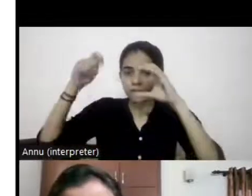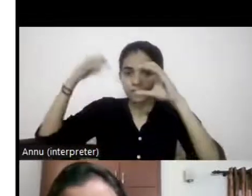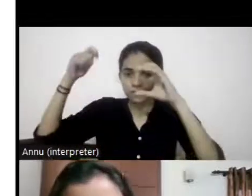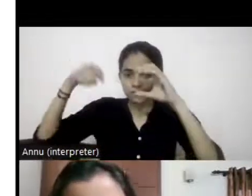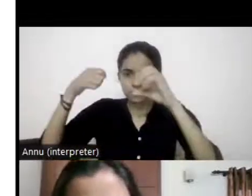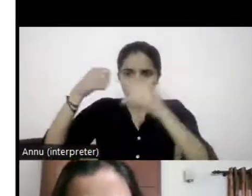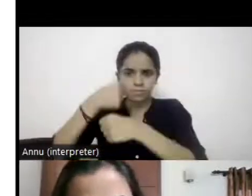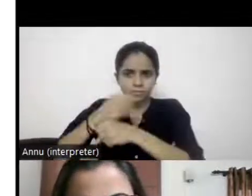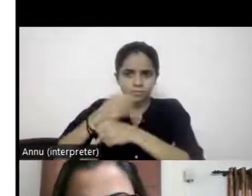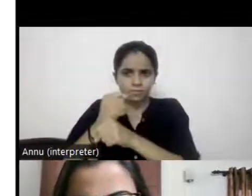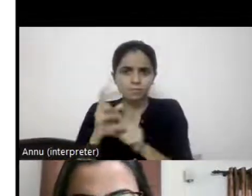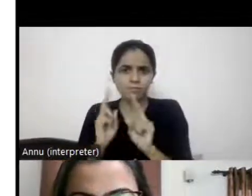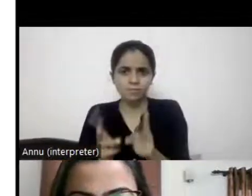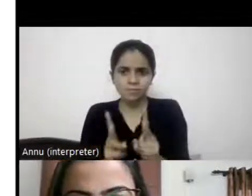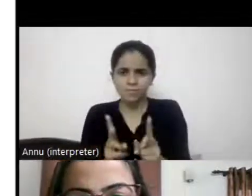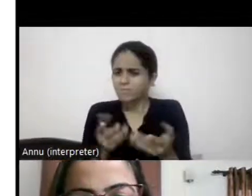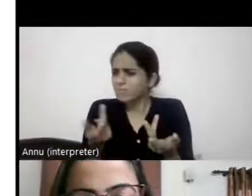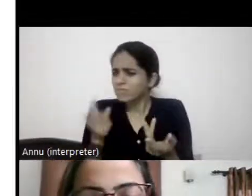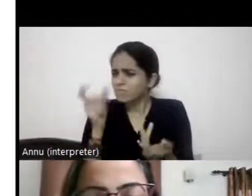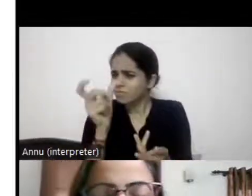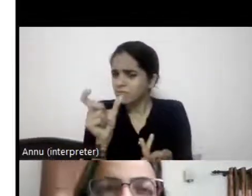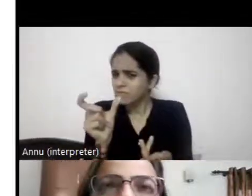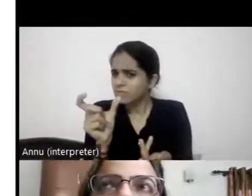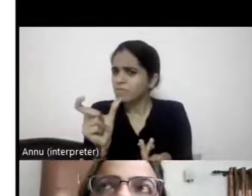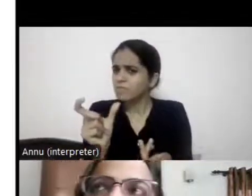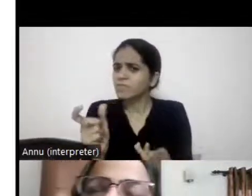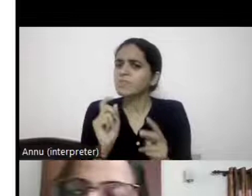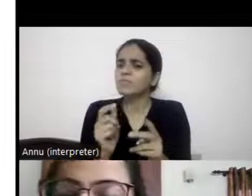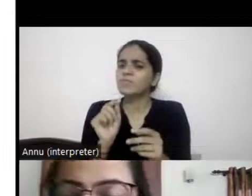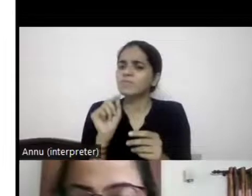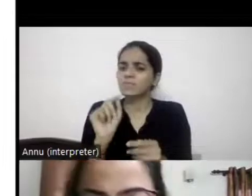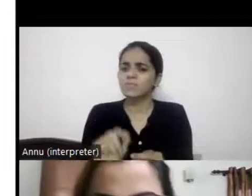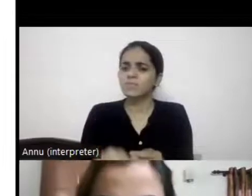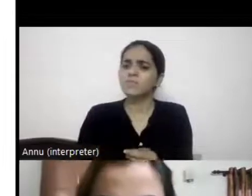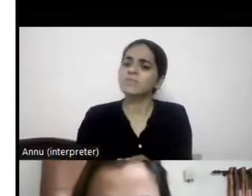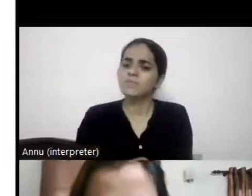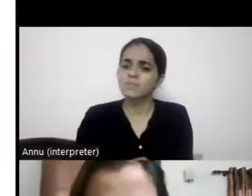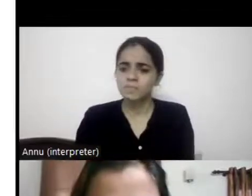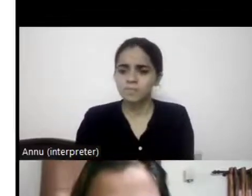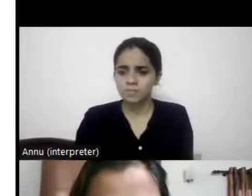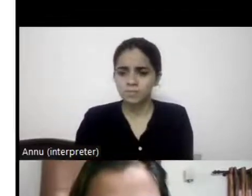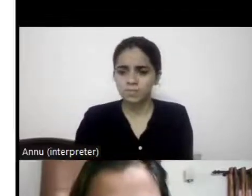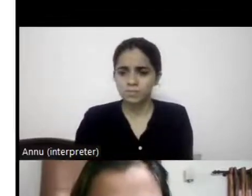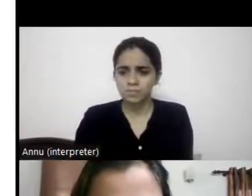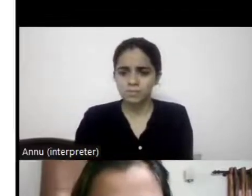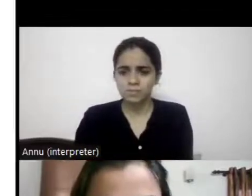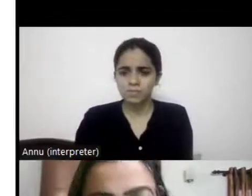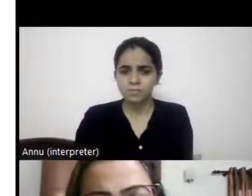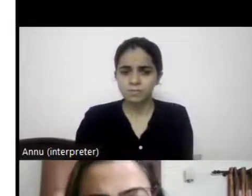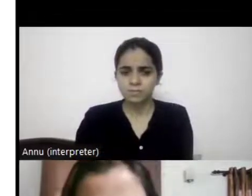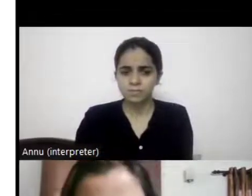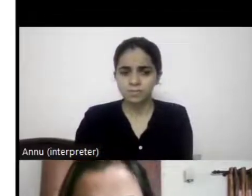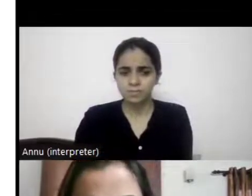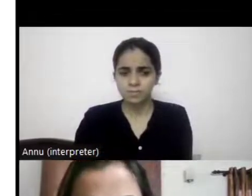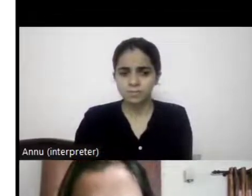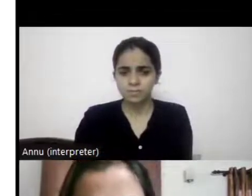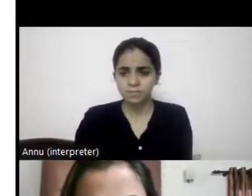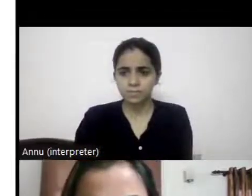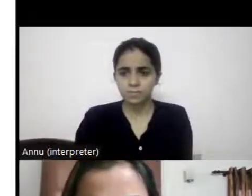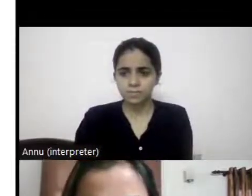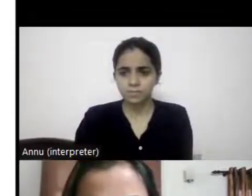creating a normate? Or how are they falling into the category of a normative